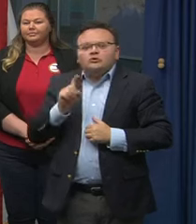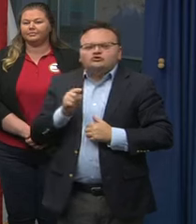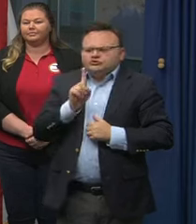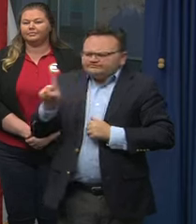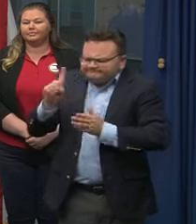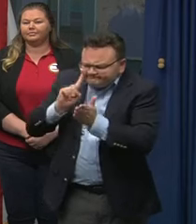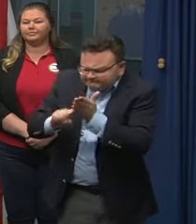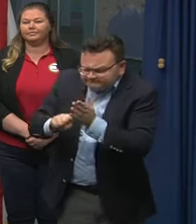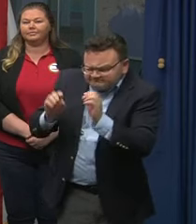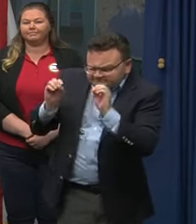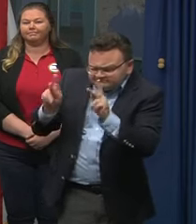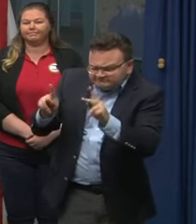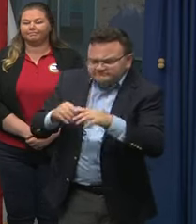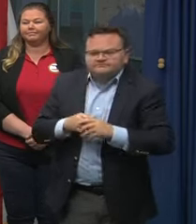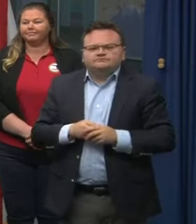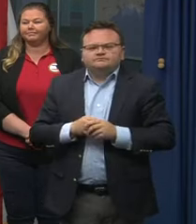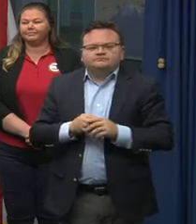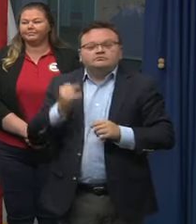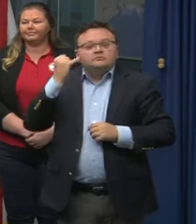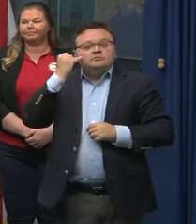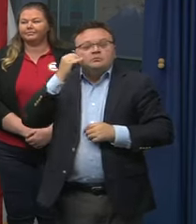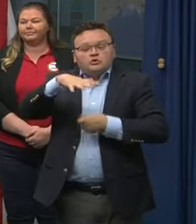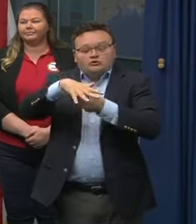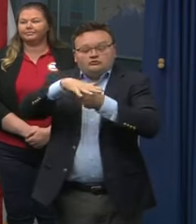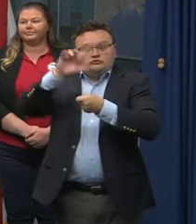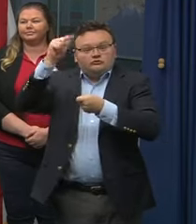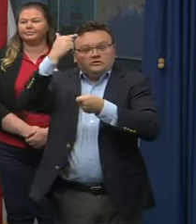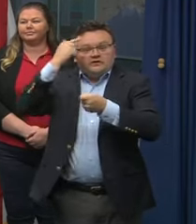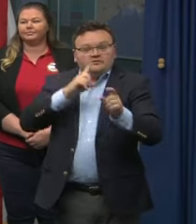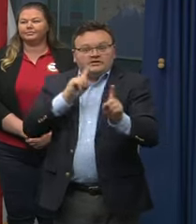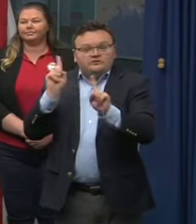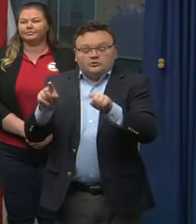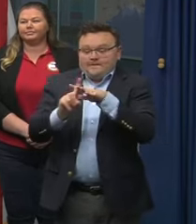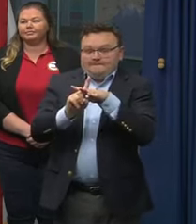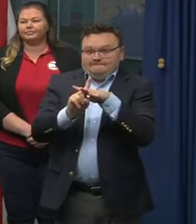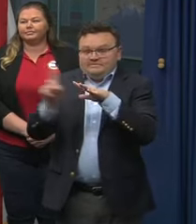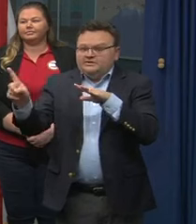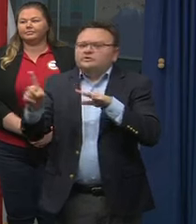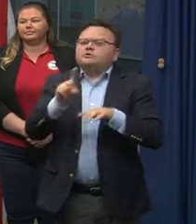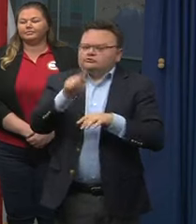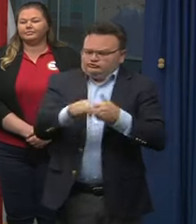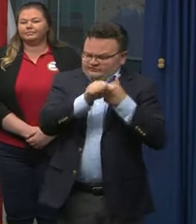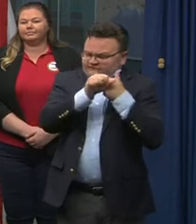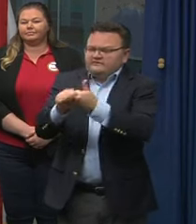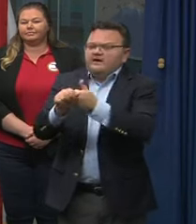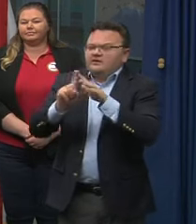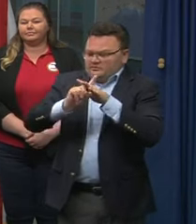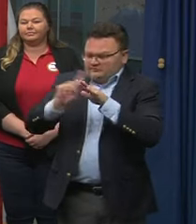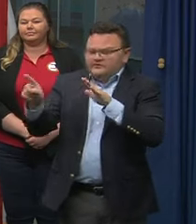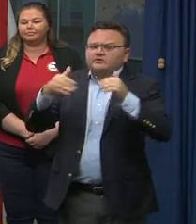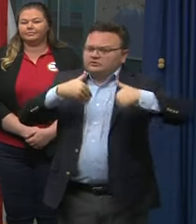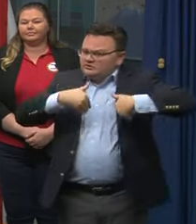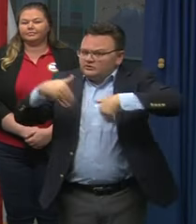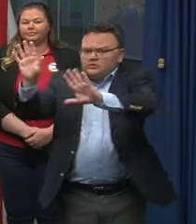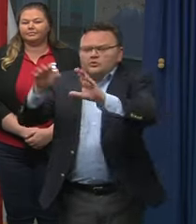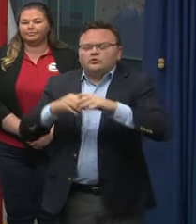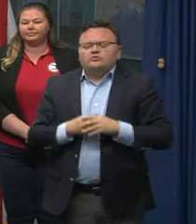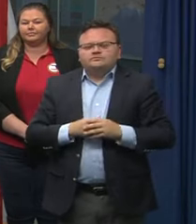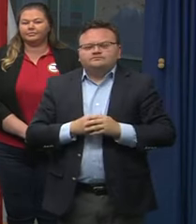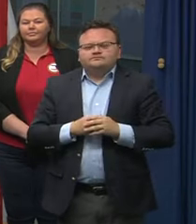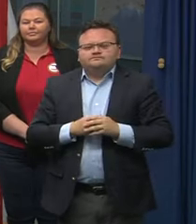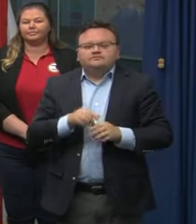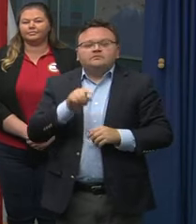should heed local evacuation orders if those orders are issued. We urge Floridians to continue to monitor